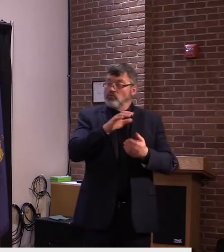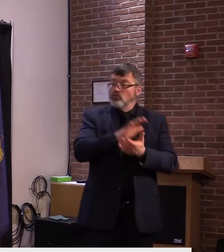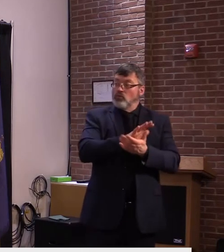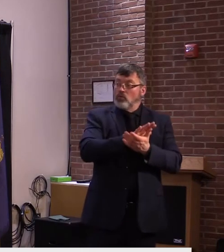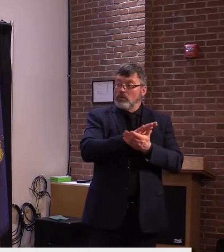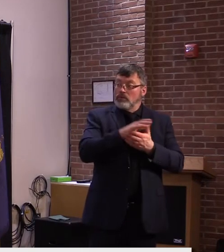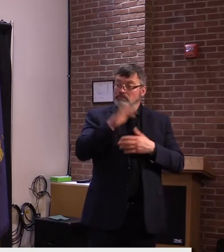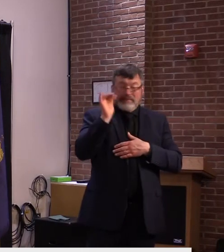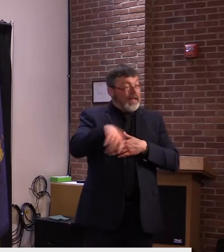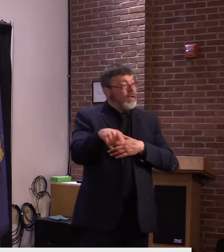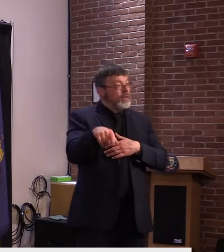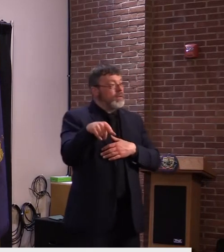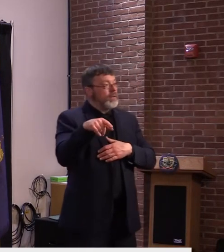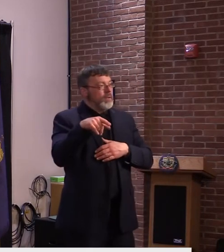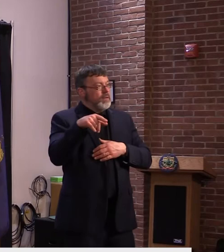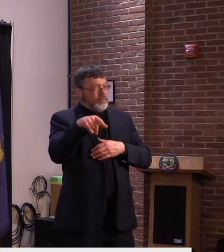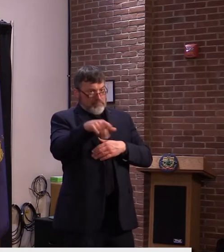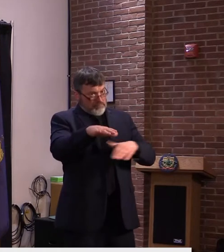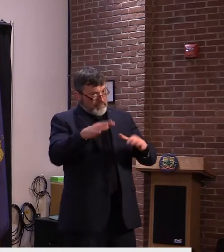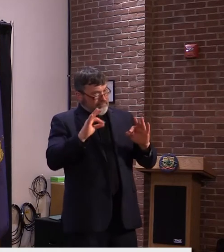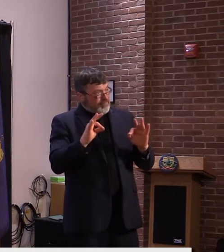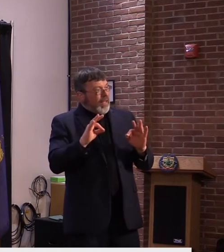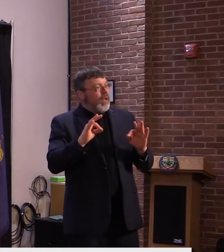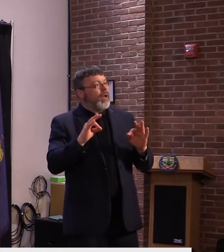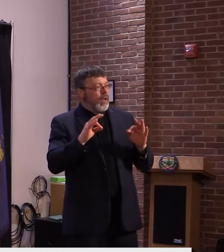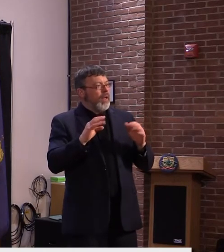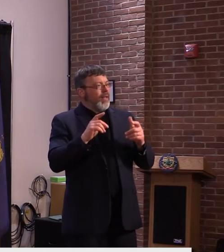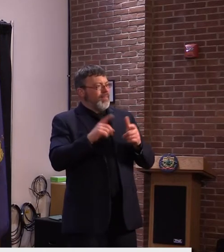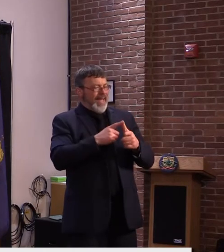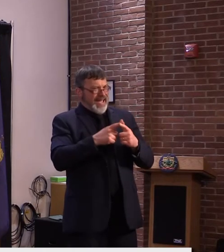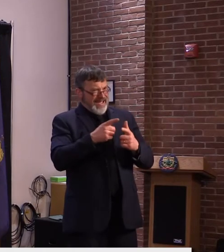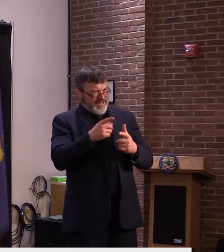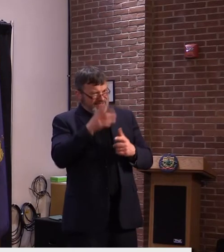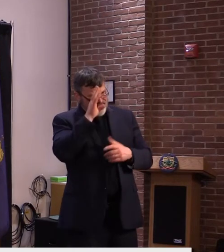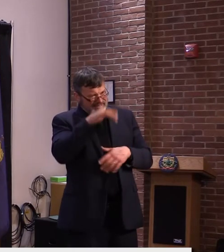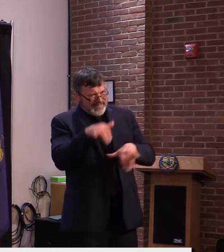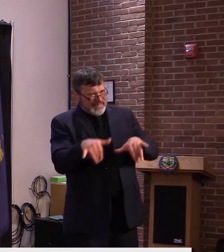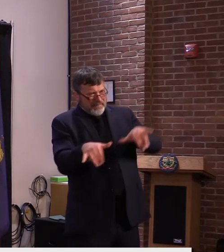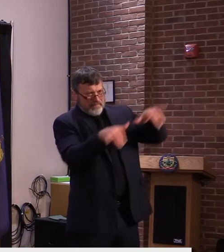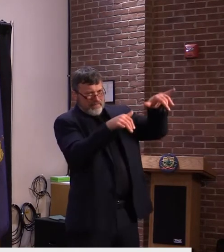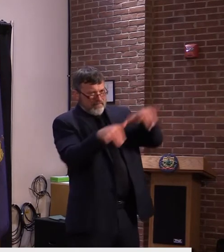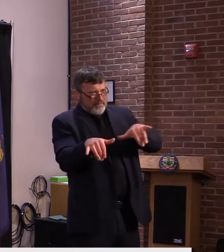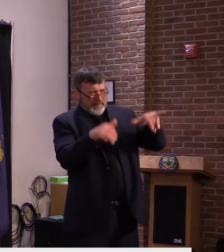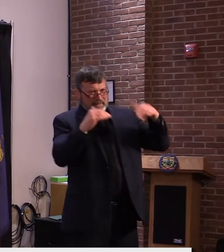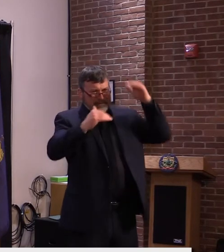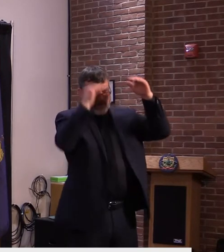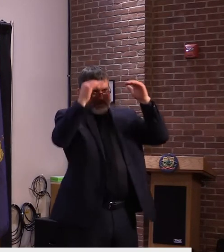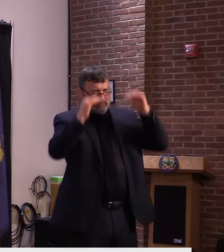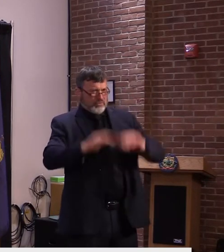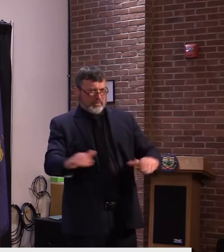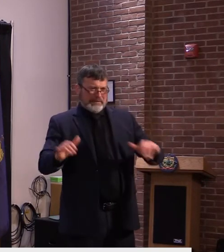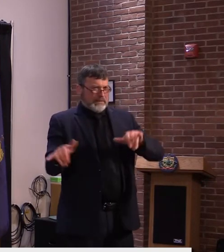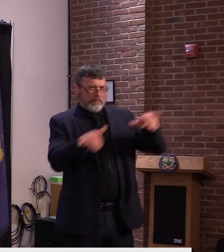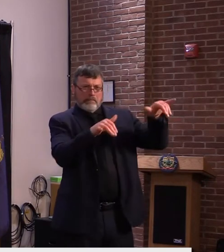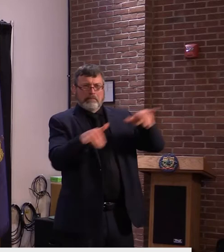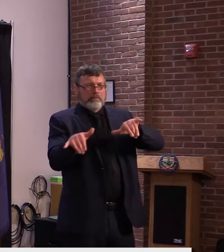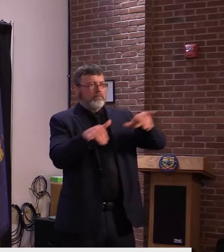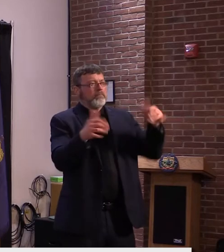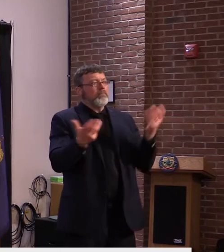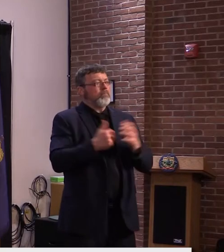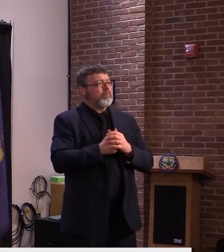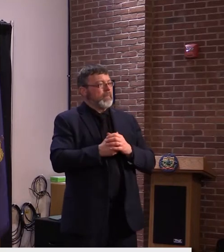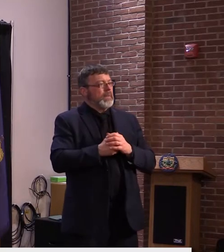be saying, you know, the same thing for other areas as well. Now, that could be complicated